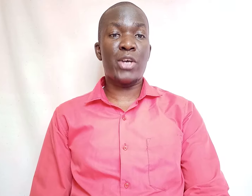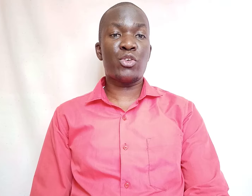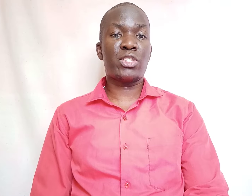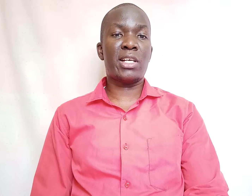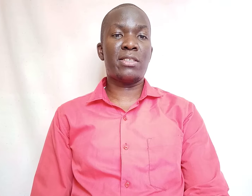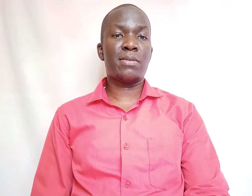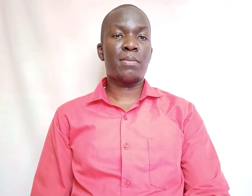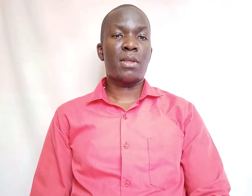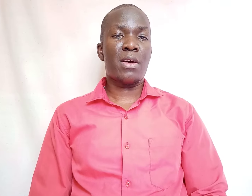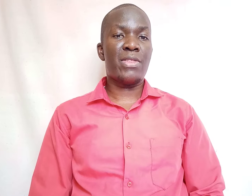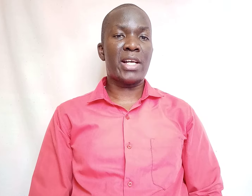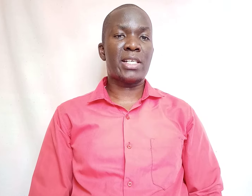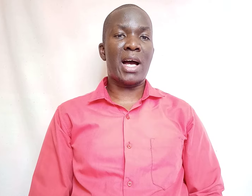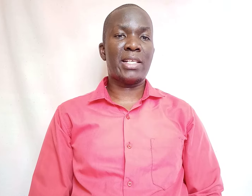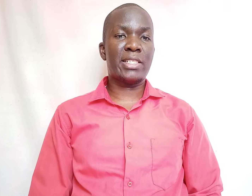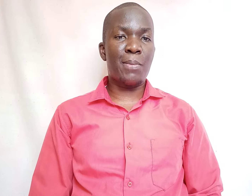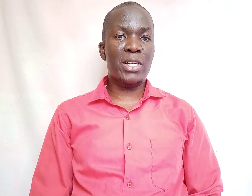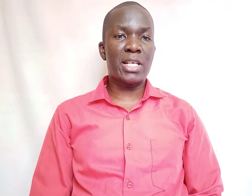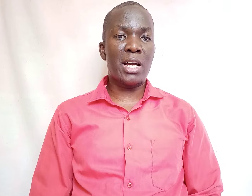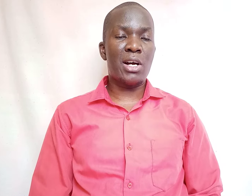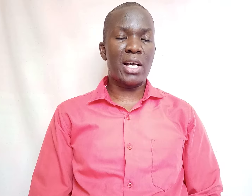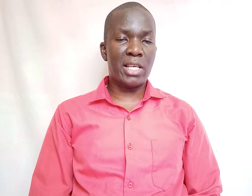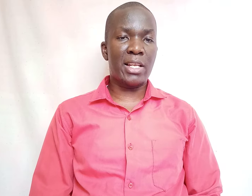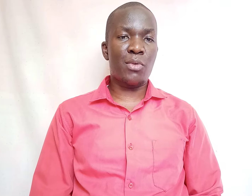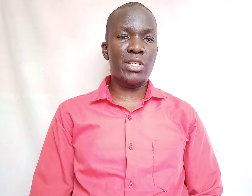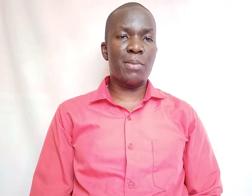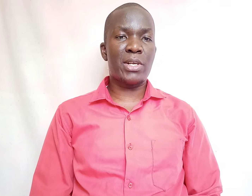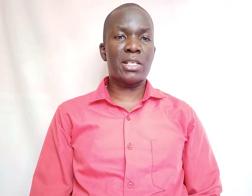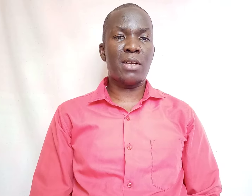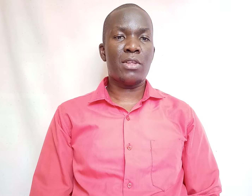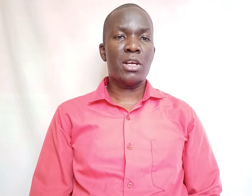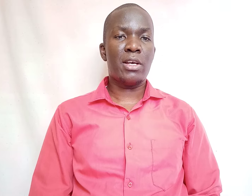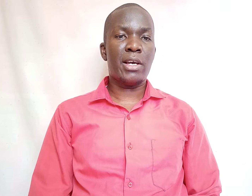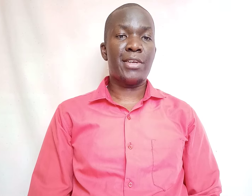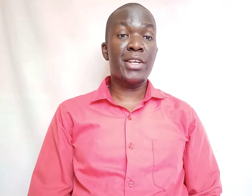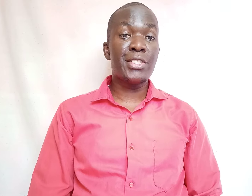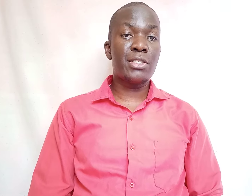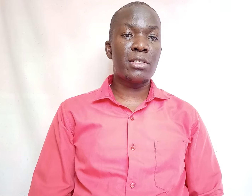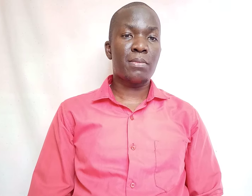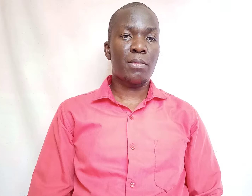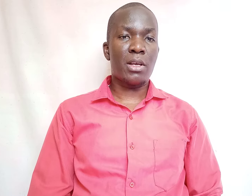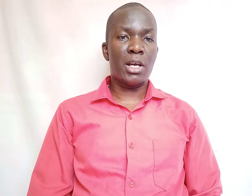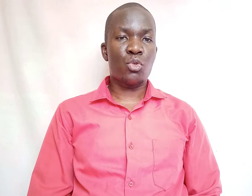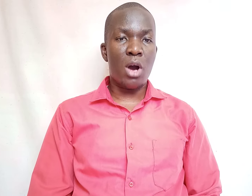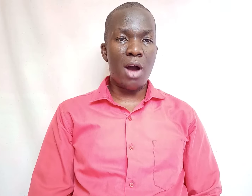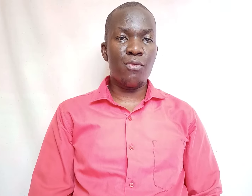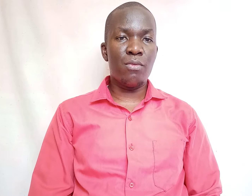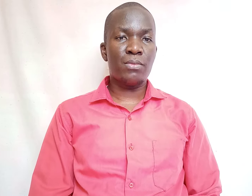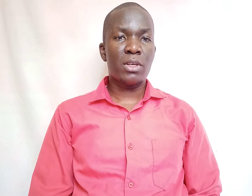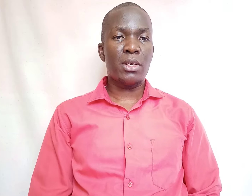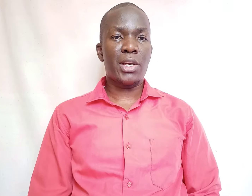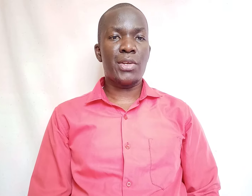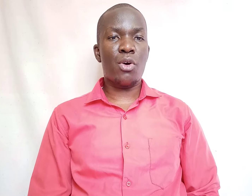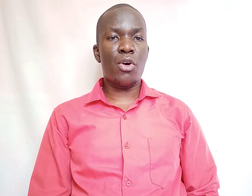manual skills that an interpreter, a sign language interpreter, needs to have in